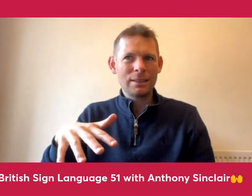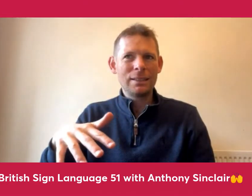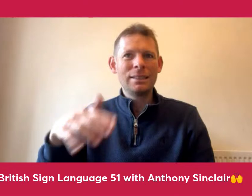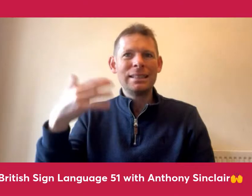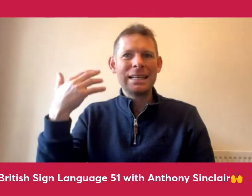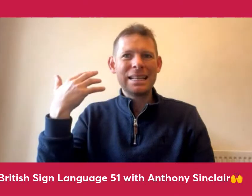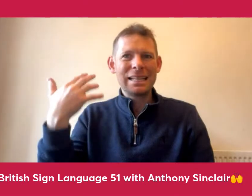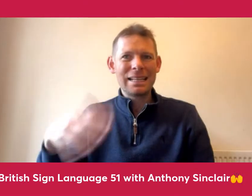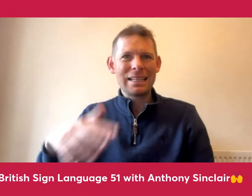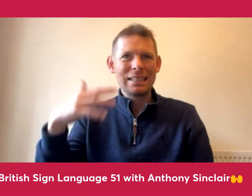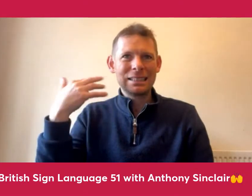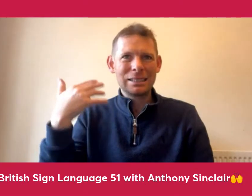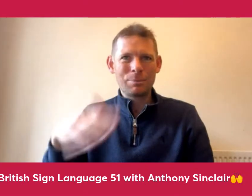Expensive. Expensive.